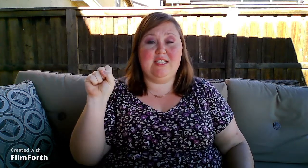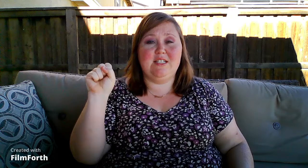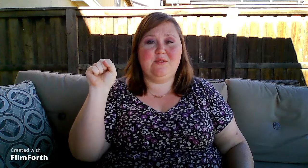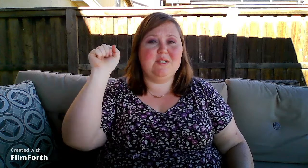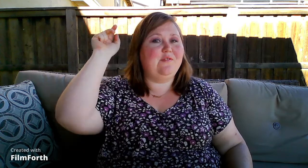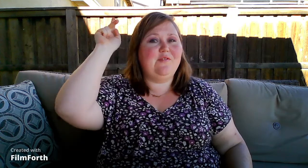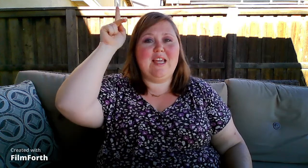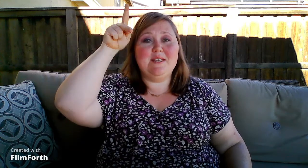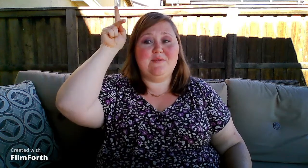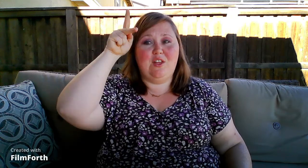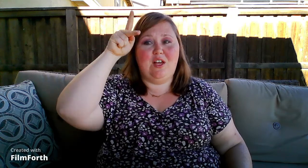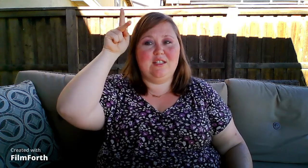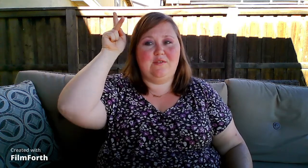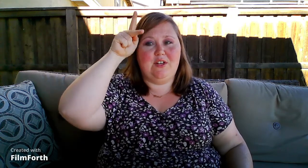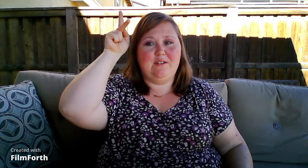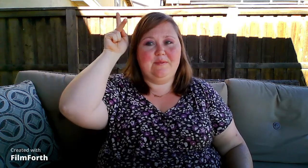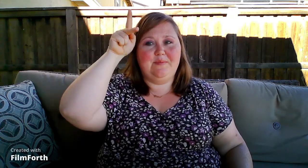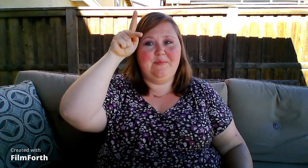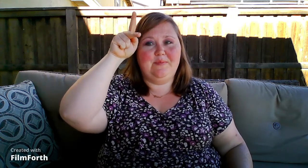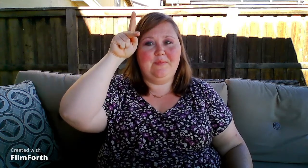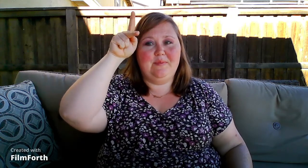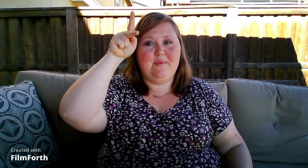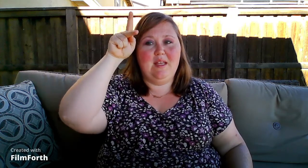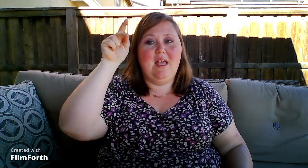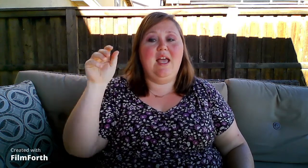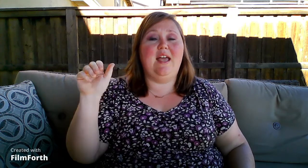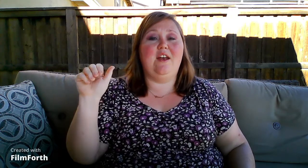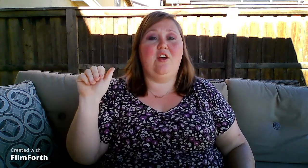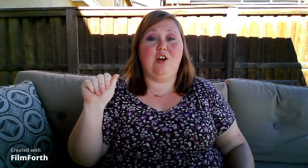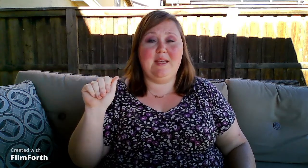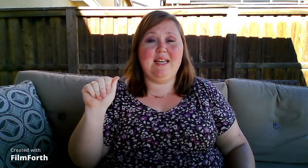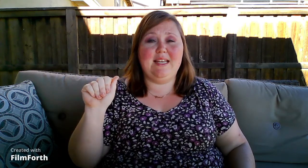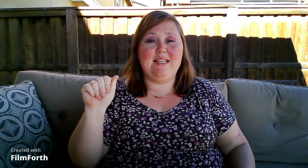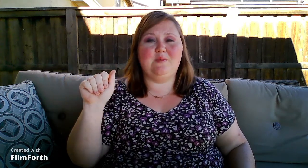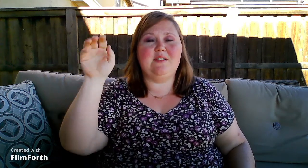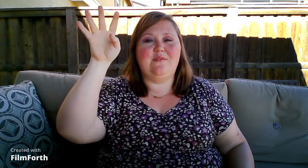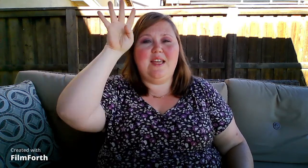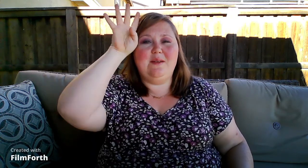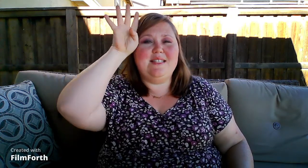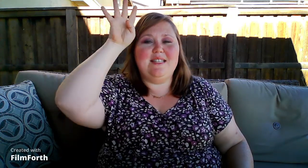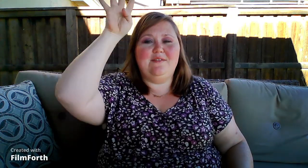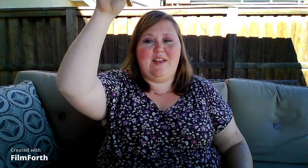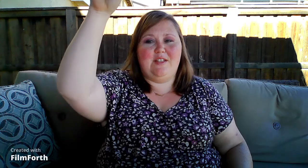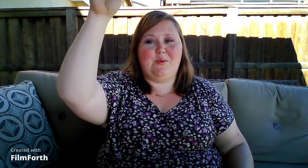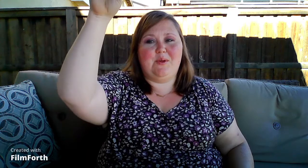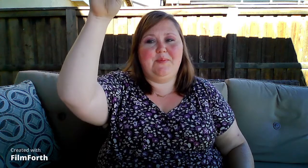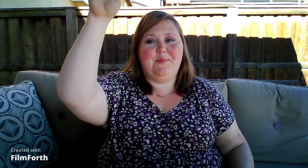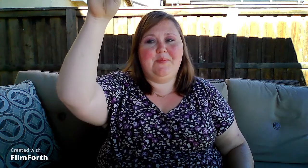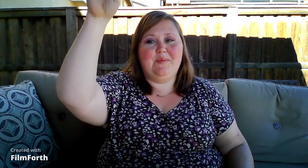Socrates was a famous philosopher. And Archimedes was a famous inventor.